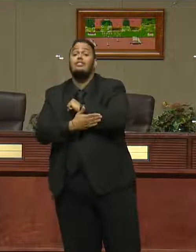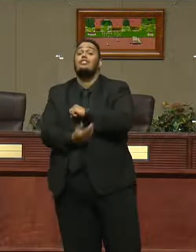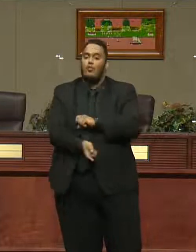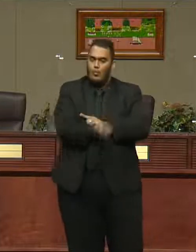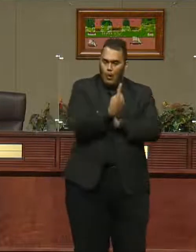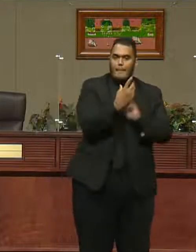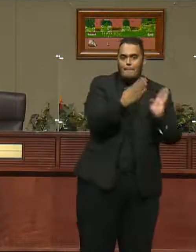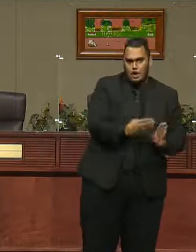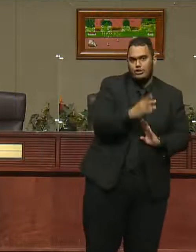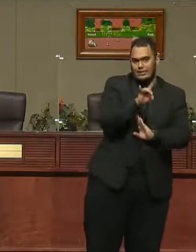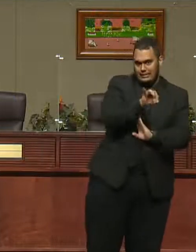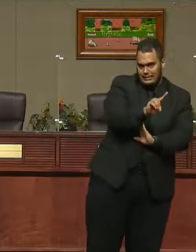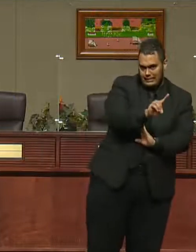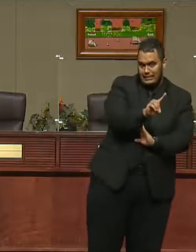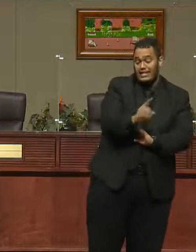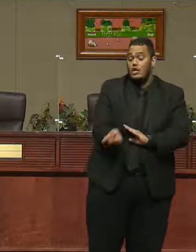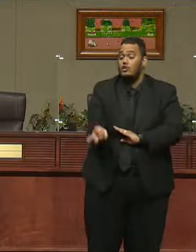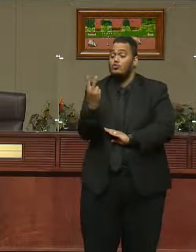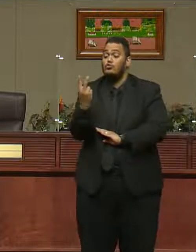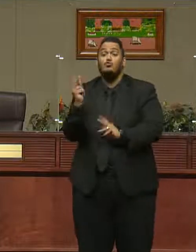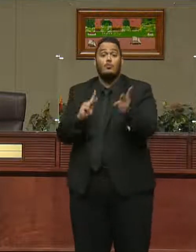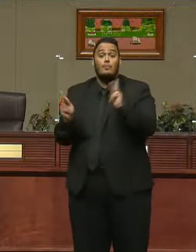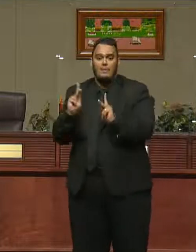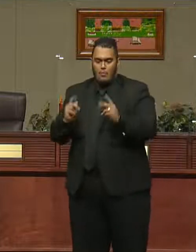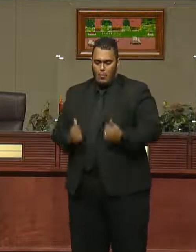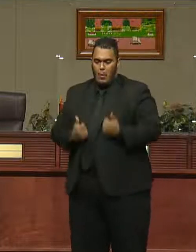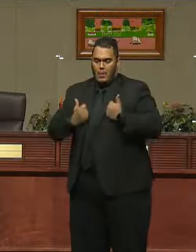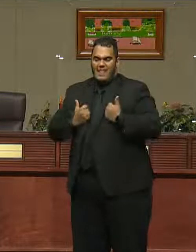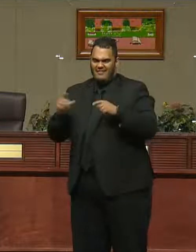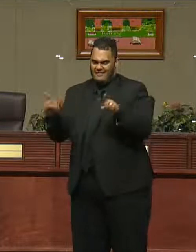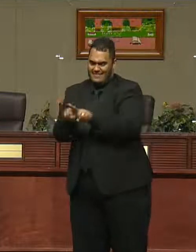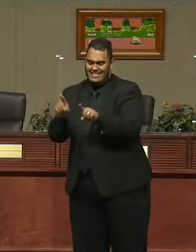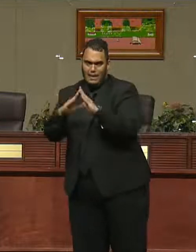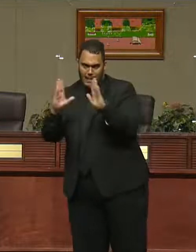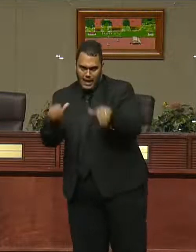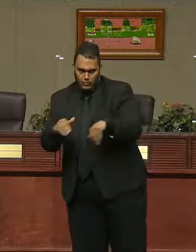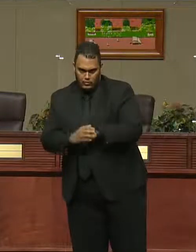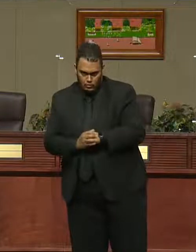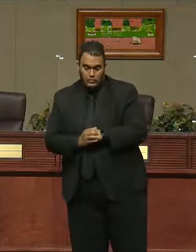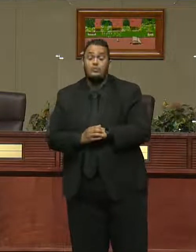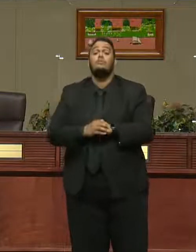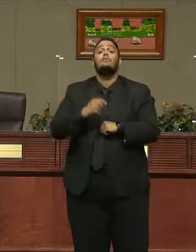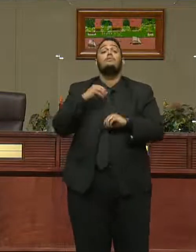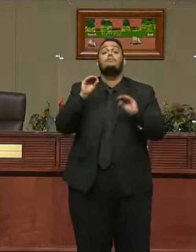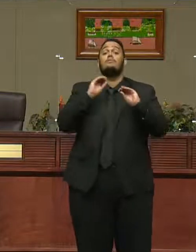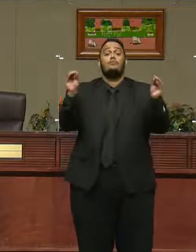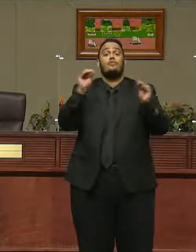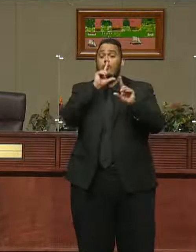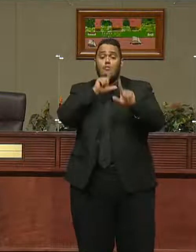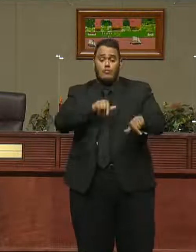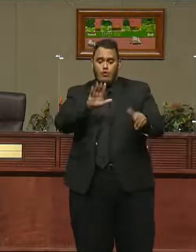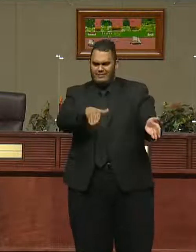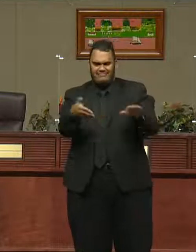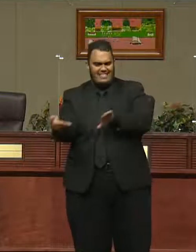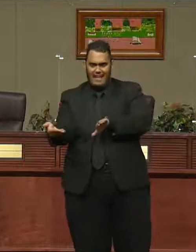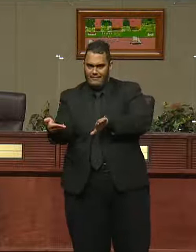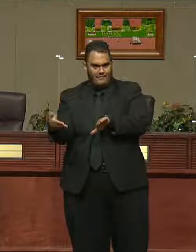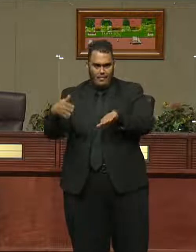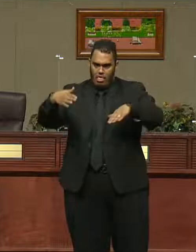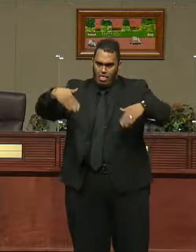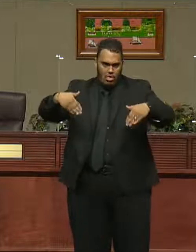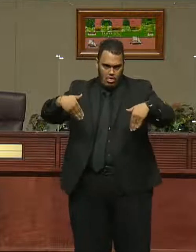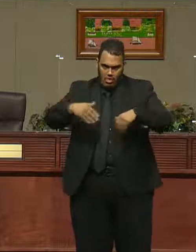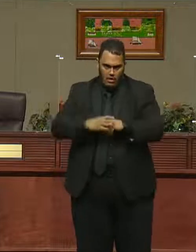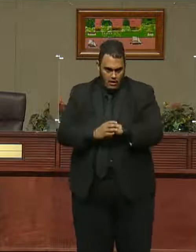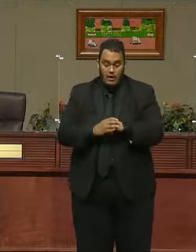same household or household related, so from a cluster. There are no reported deaths within the 12 variant cases and no reported hospitalizations